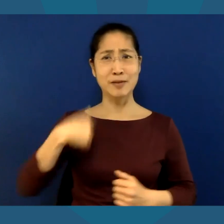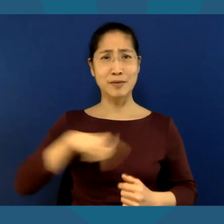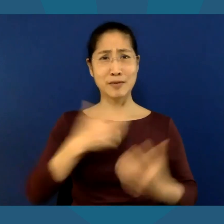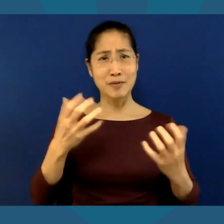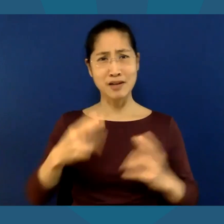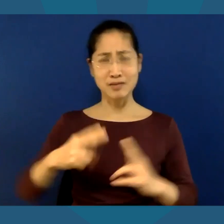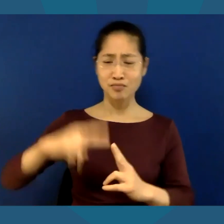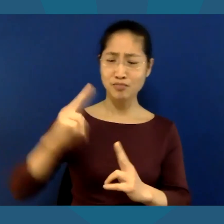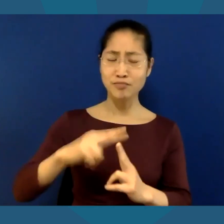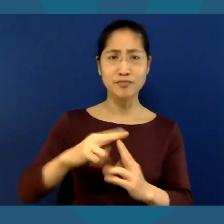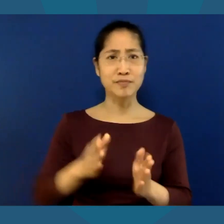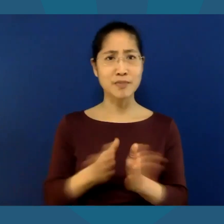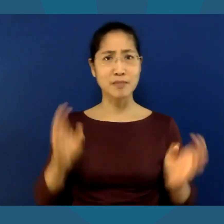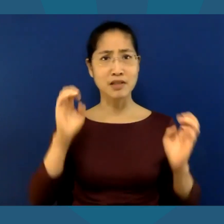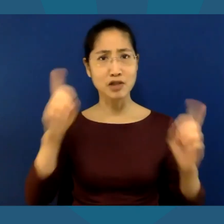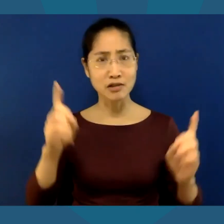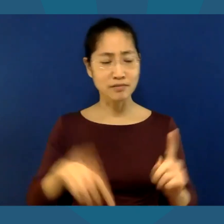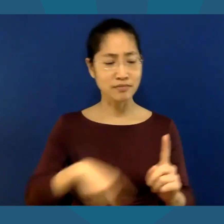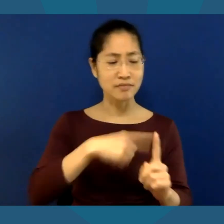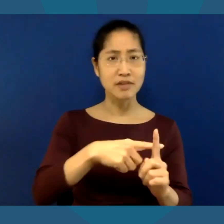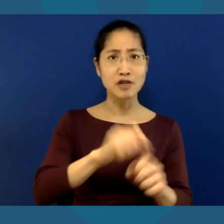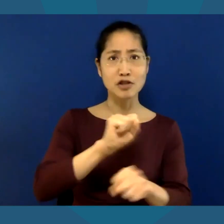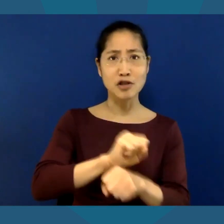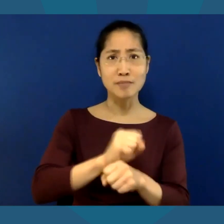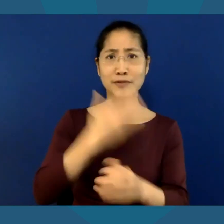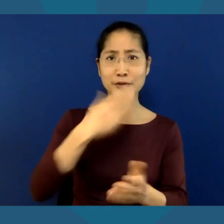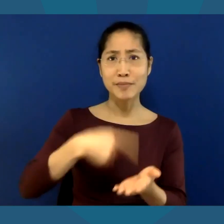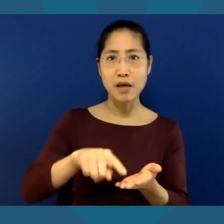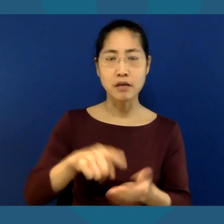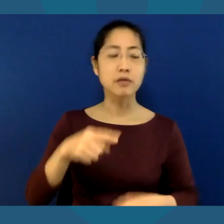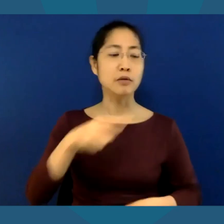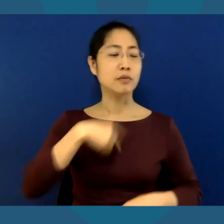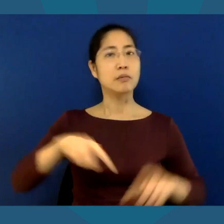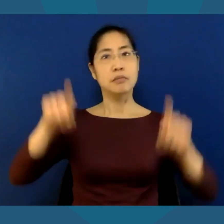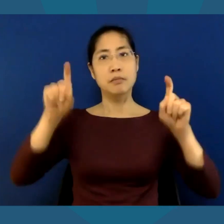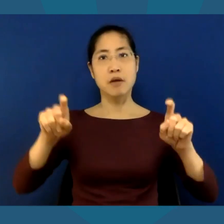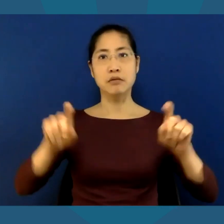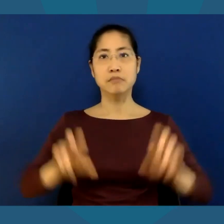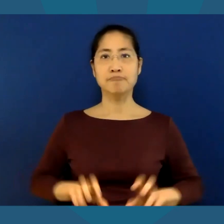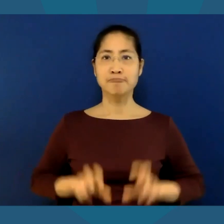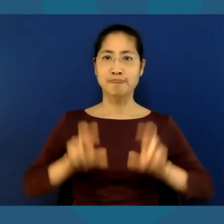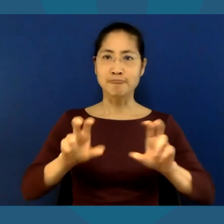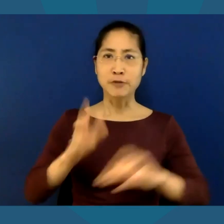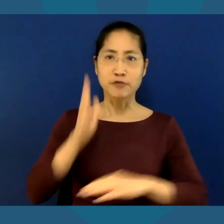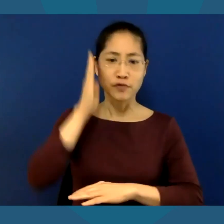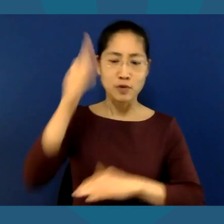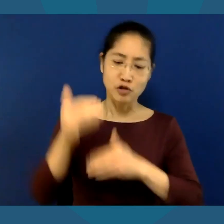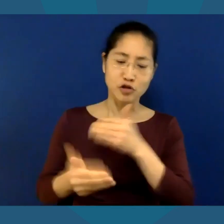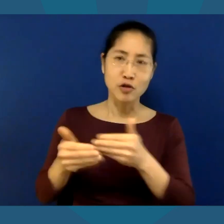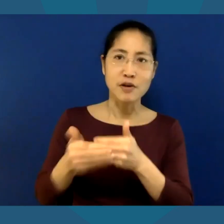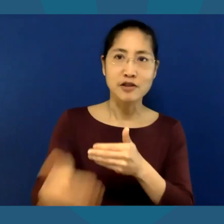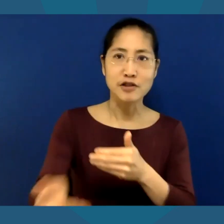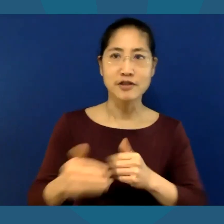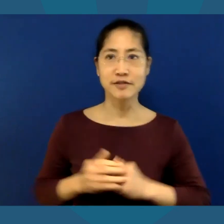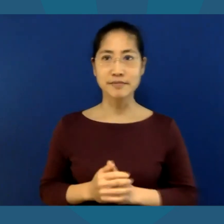list. If we want high-quality public education and good-paying jobs, we must invest in future